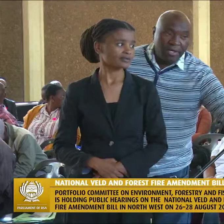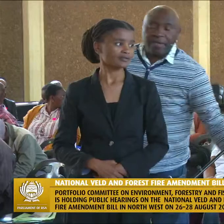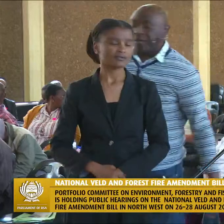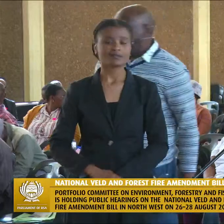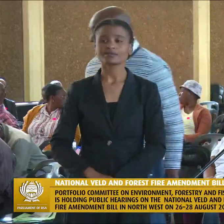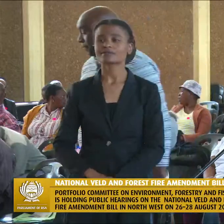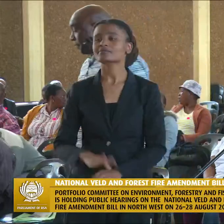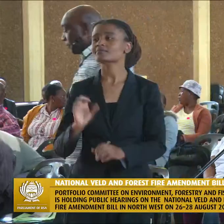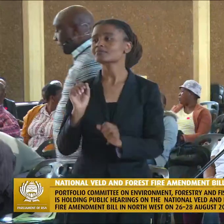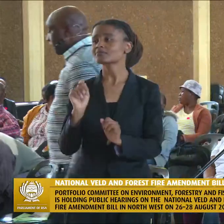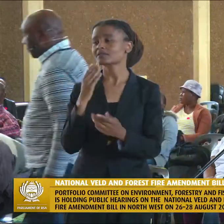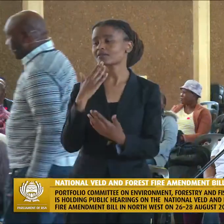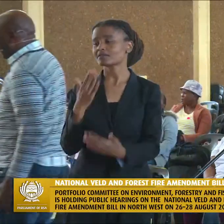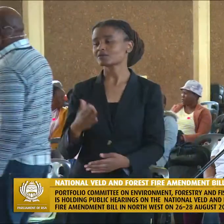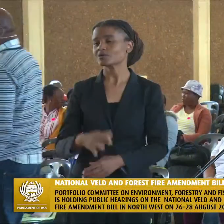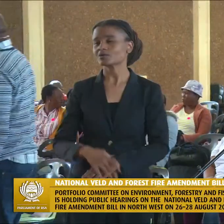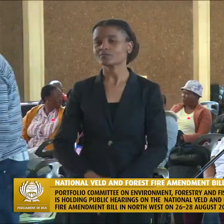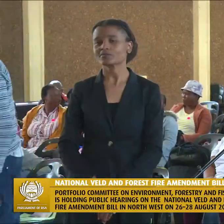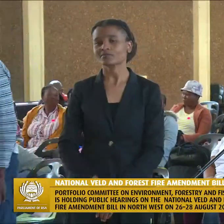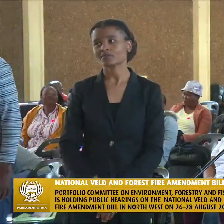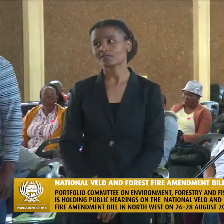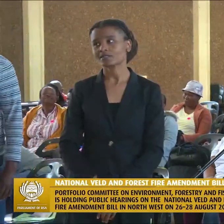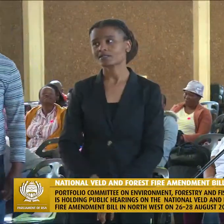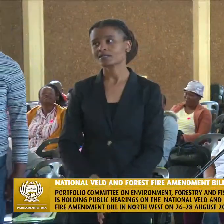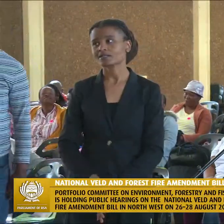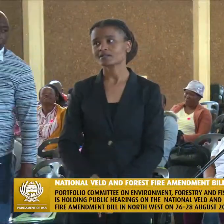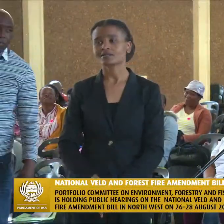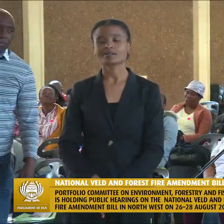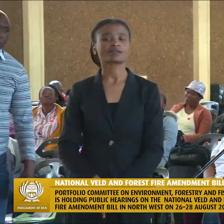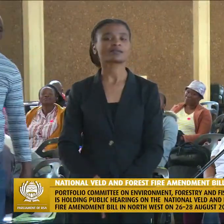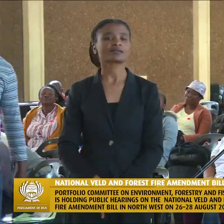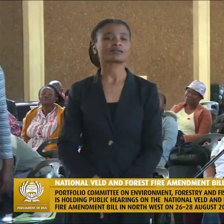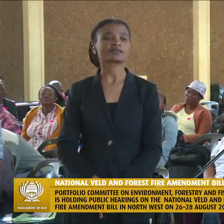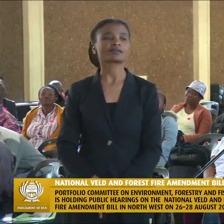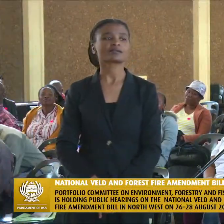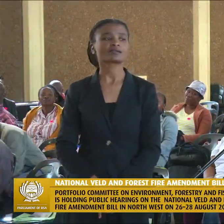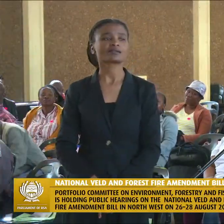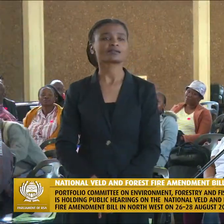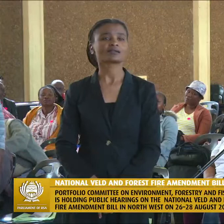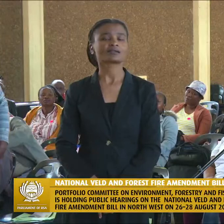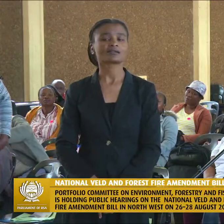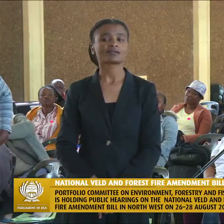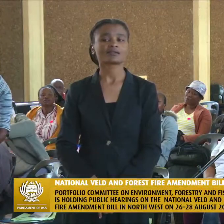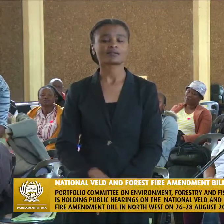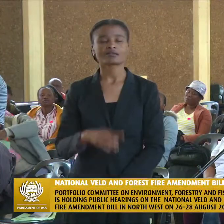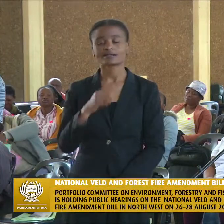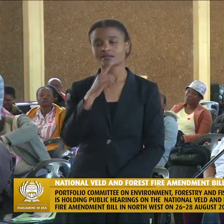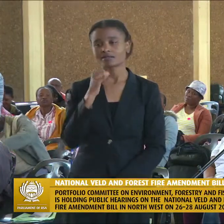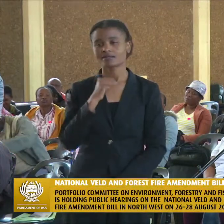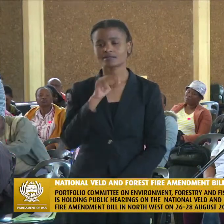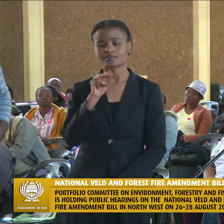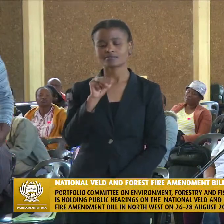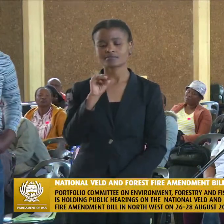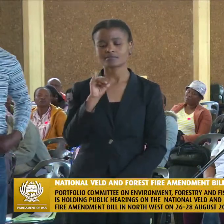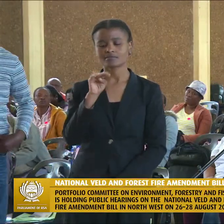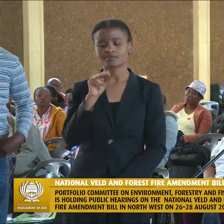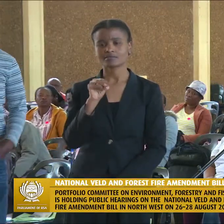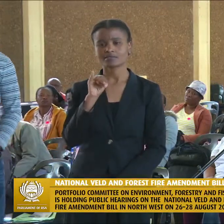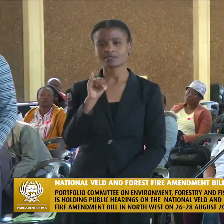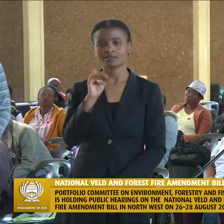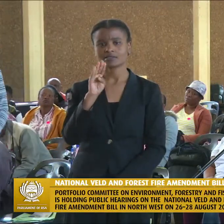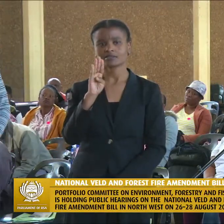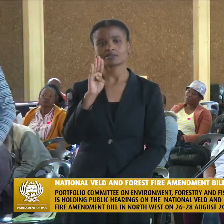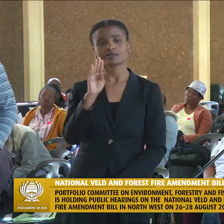okay thank you my name is 46.